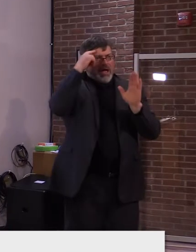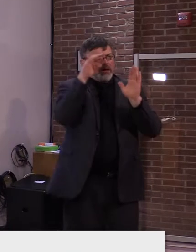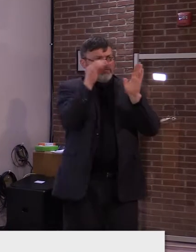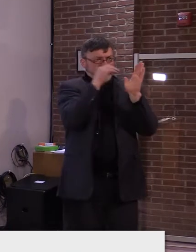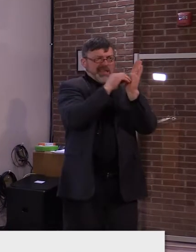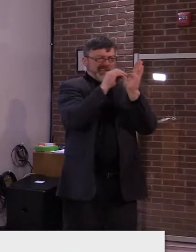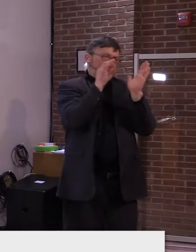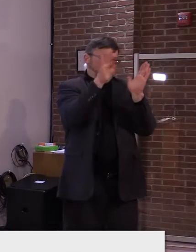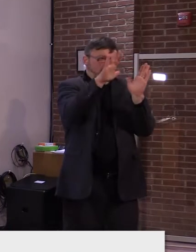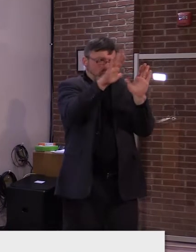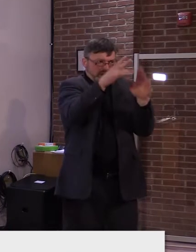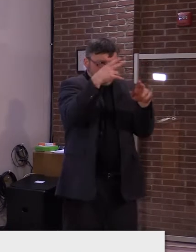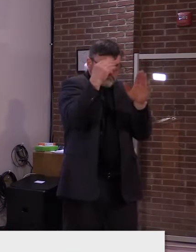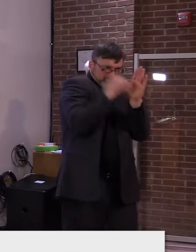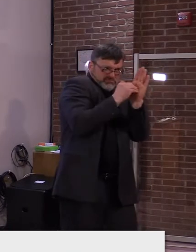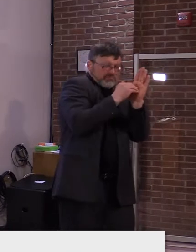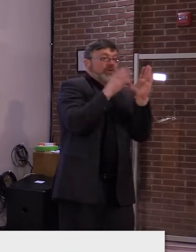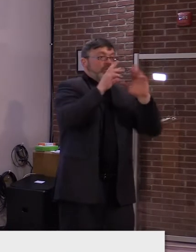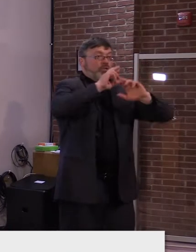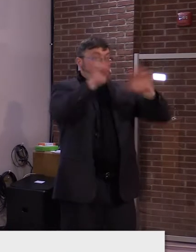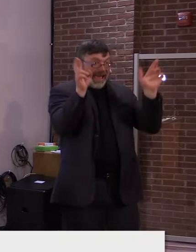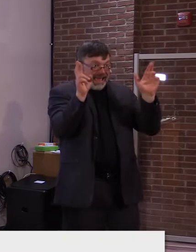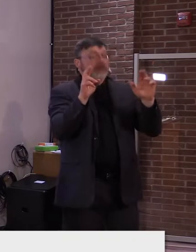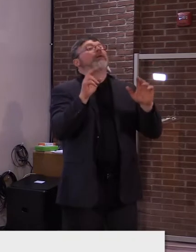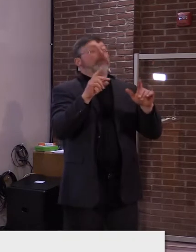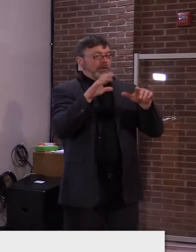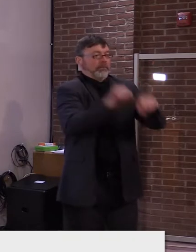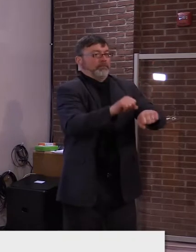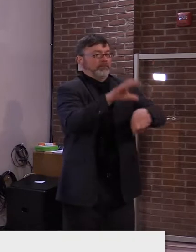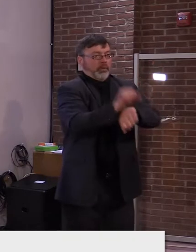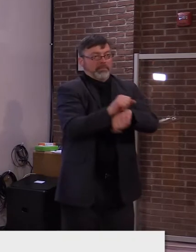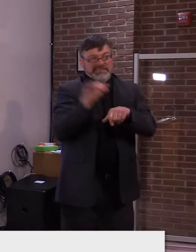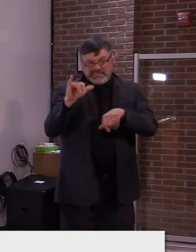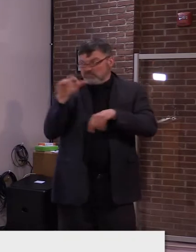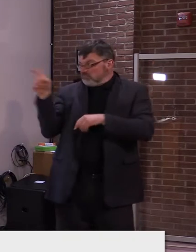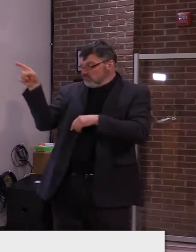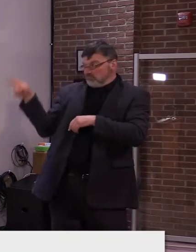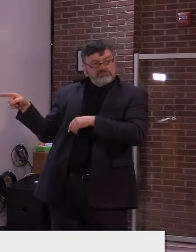vaccination schedule, so please make your appointment